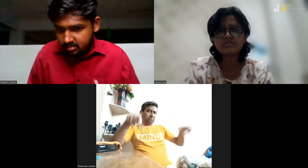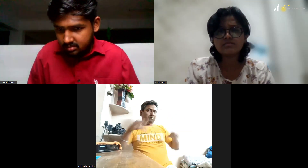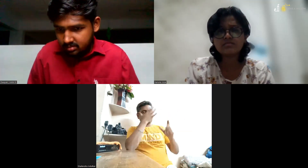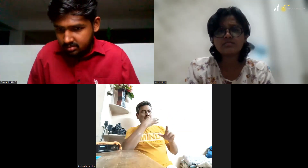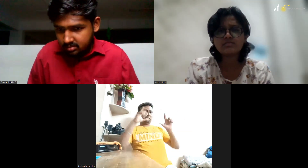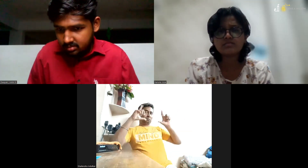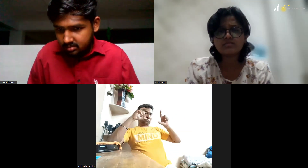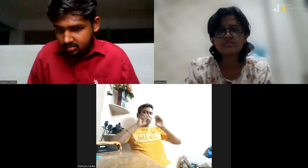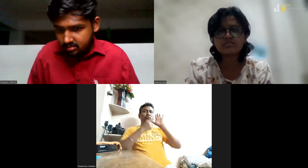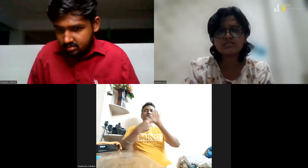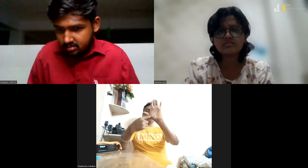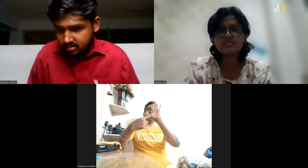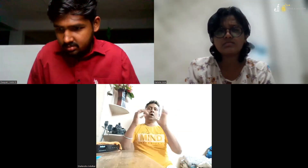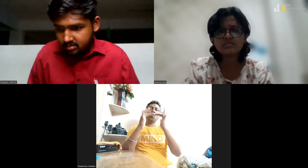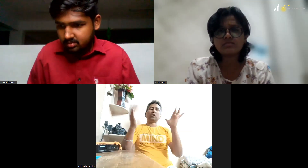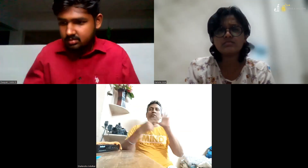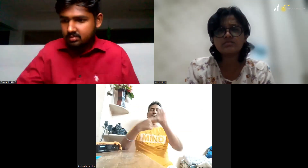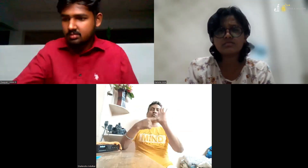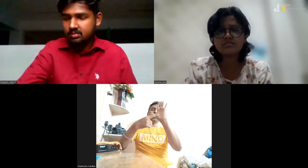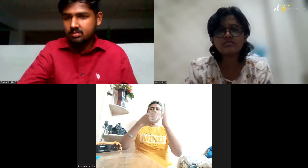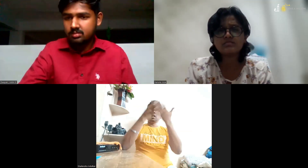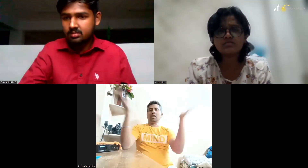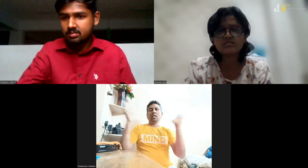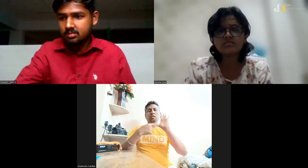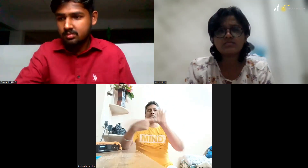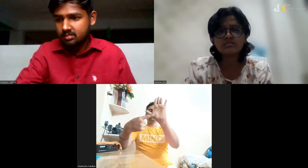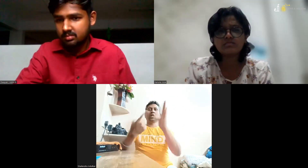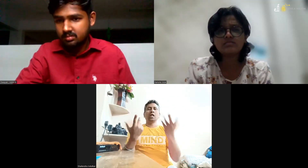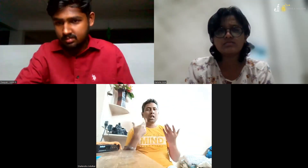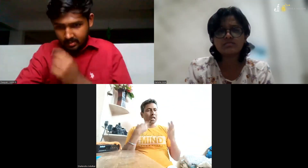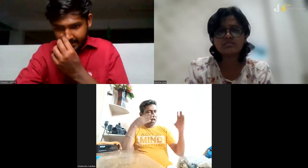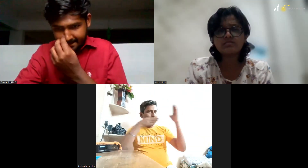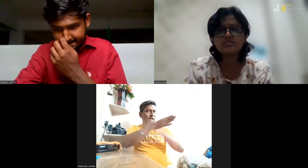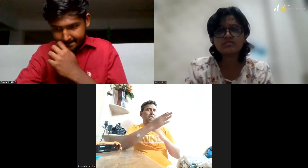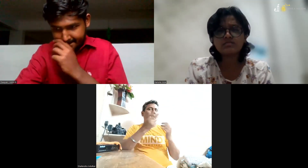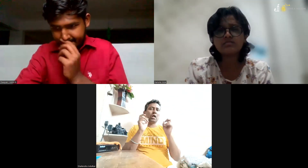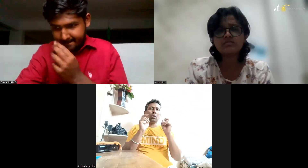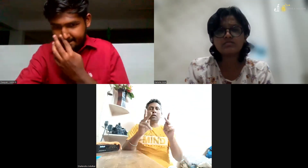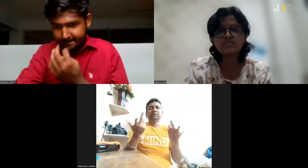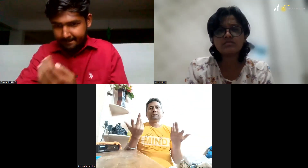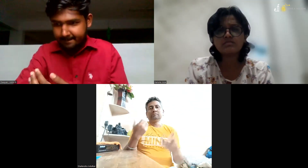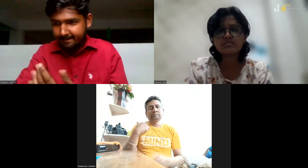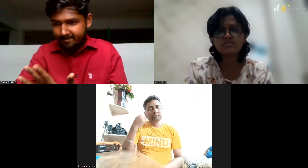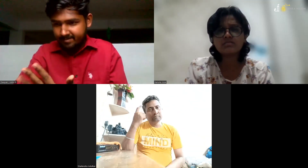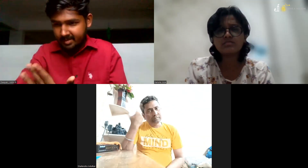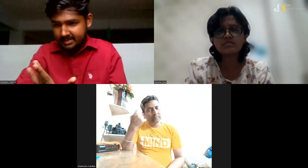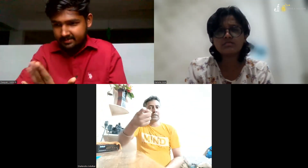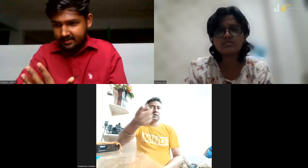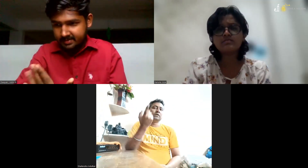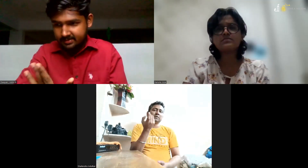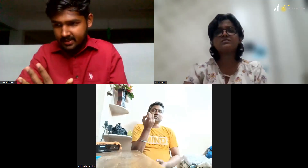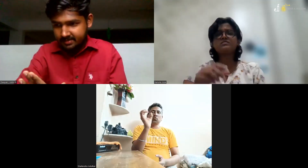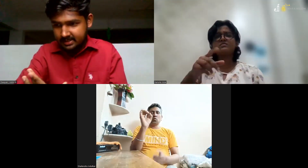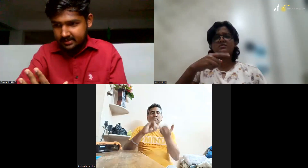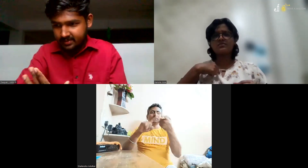the same like with the same time, other persons were having much more good experiences with the services. So this is what